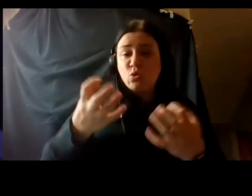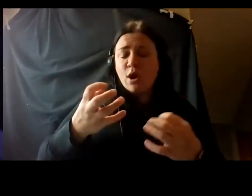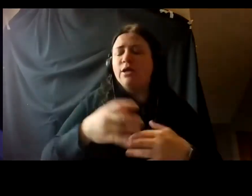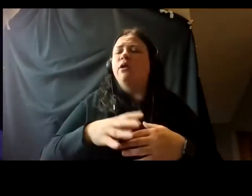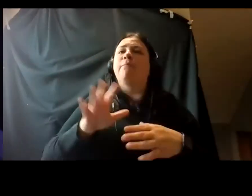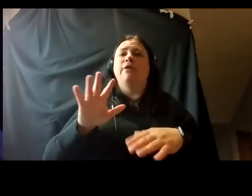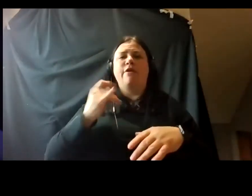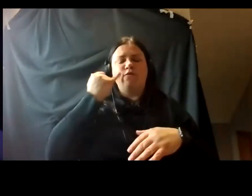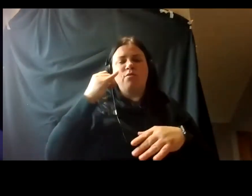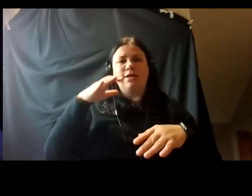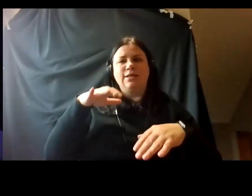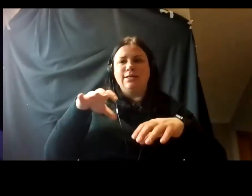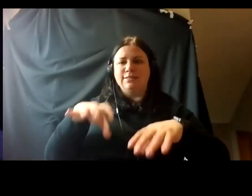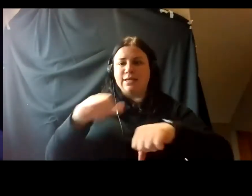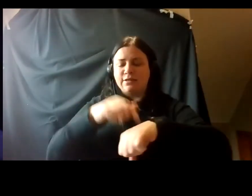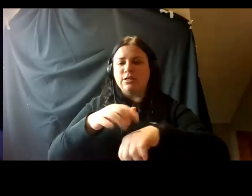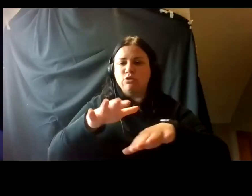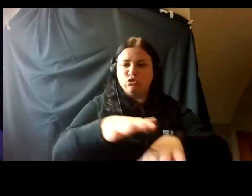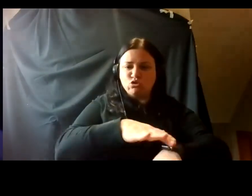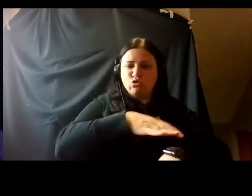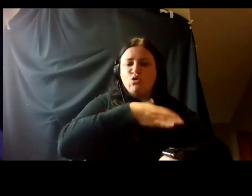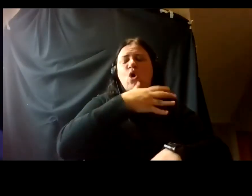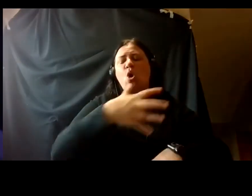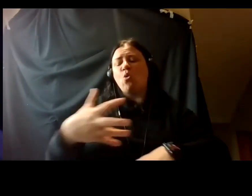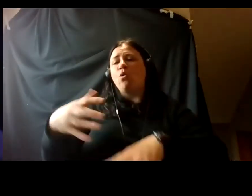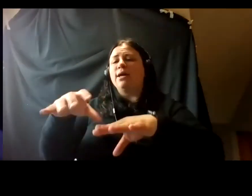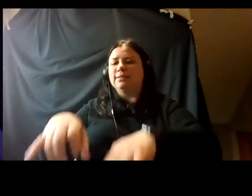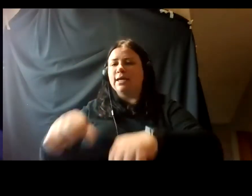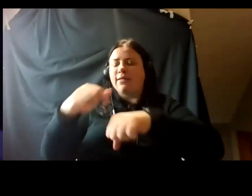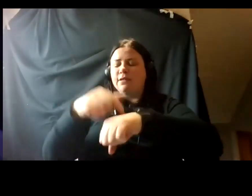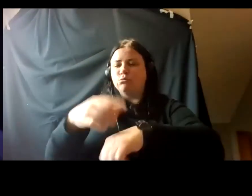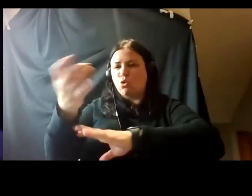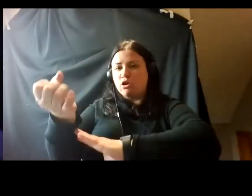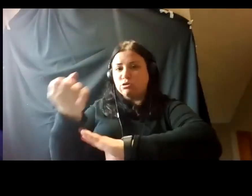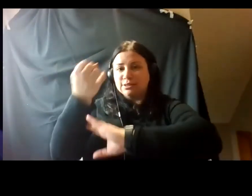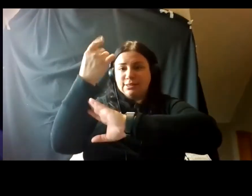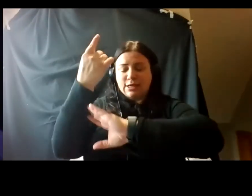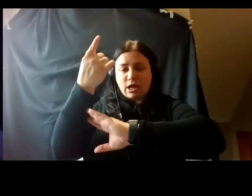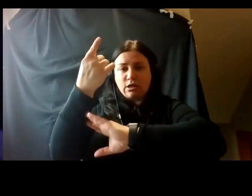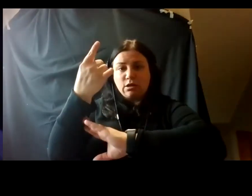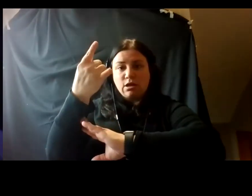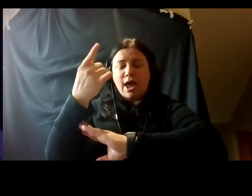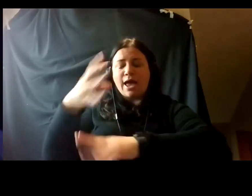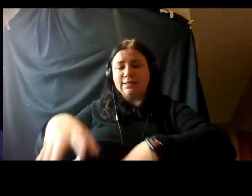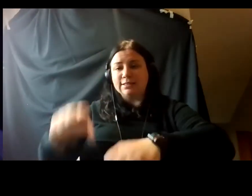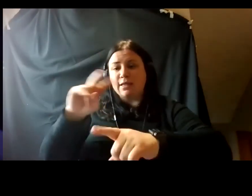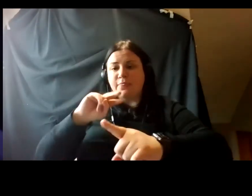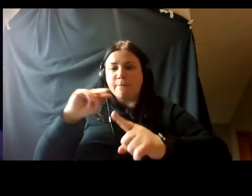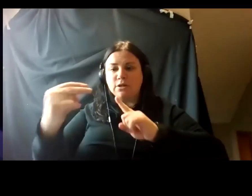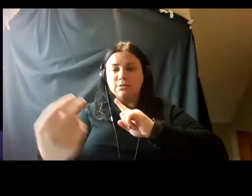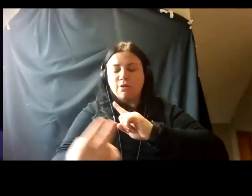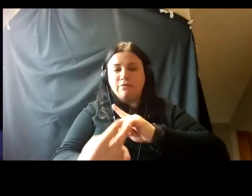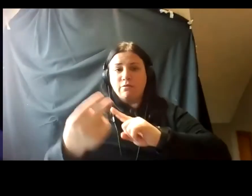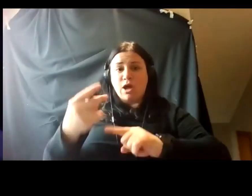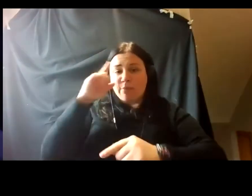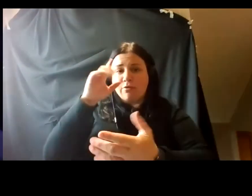everybody slows down and just takes that time to understand and takes those perspectives in, I